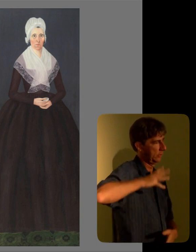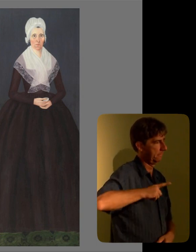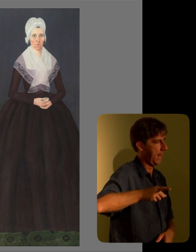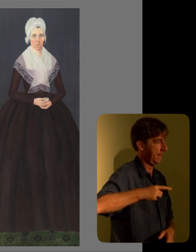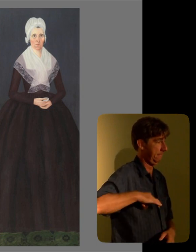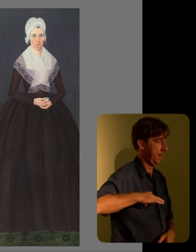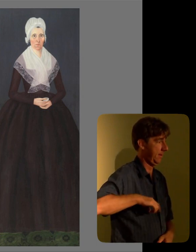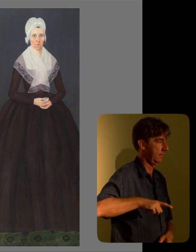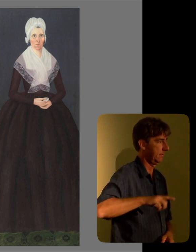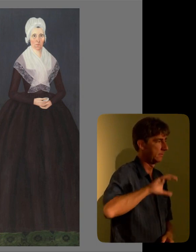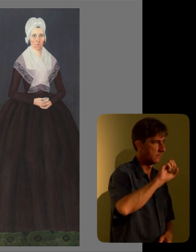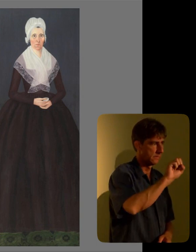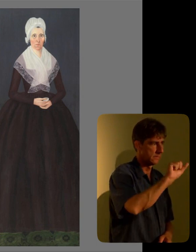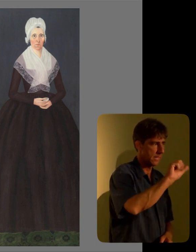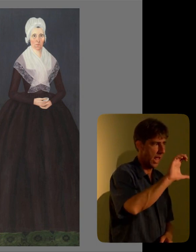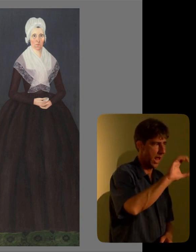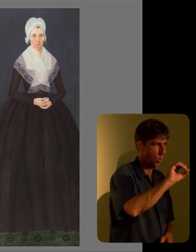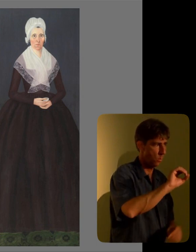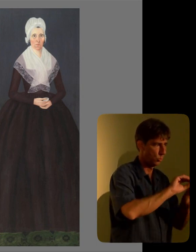Museum.